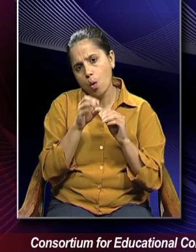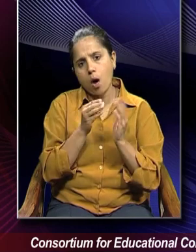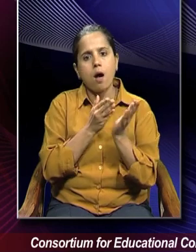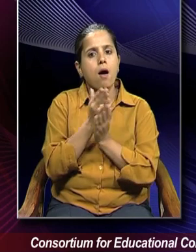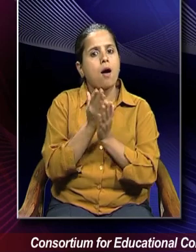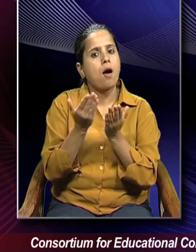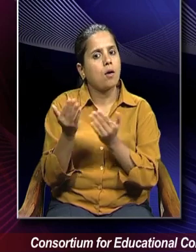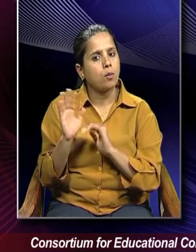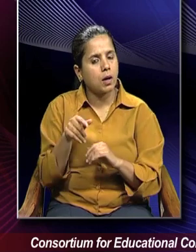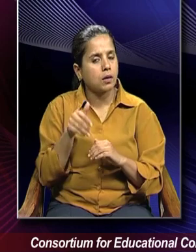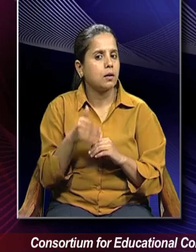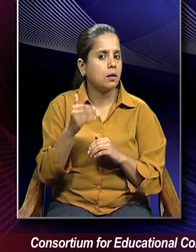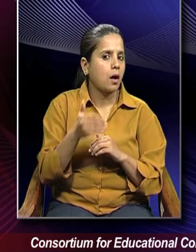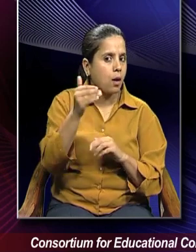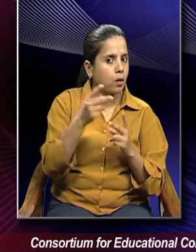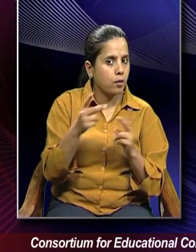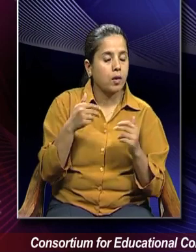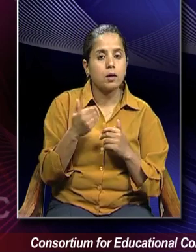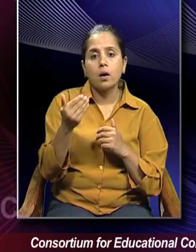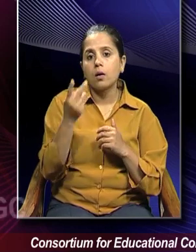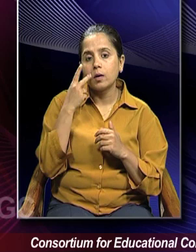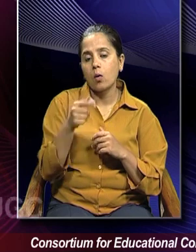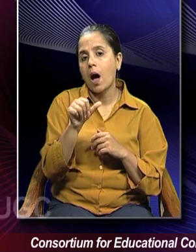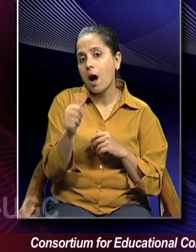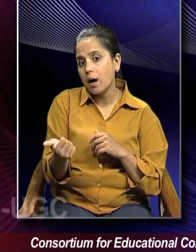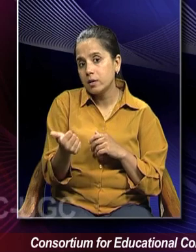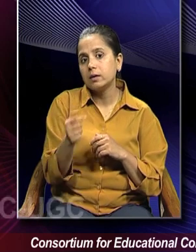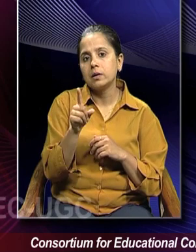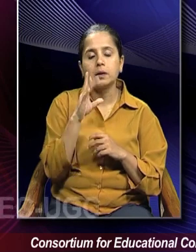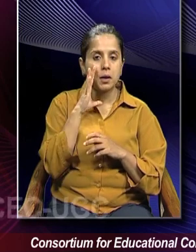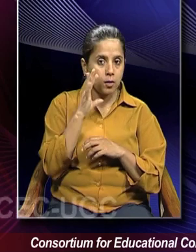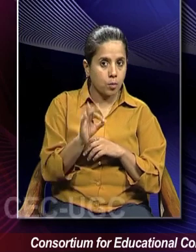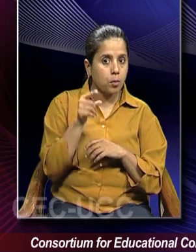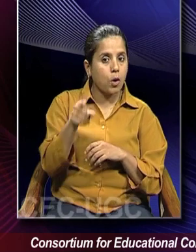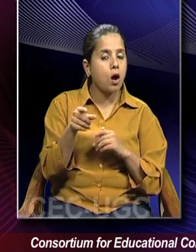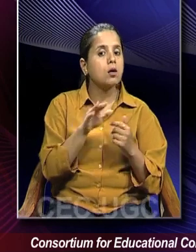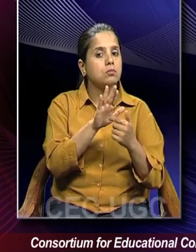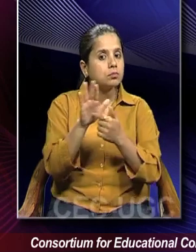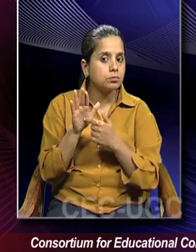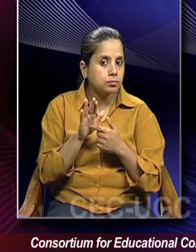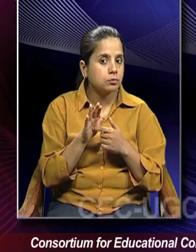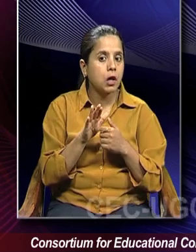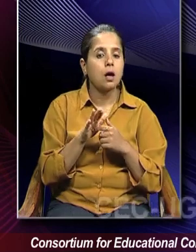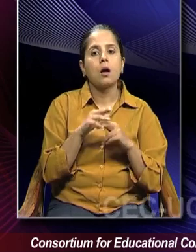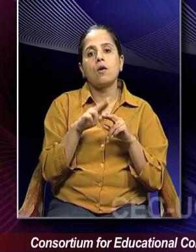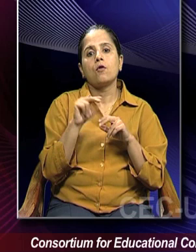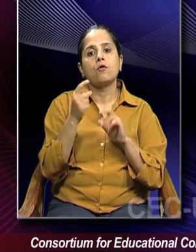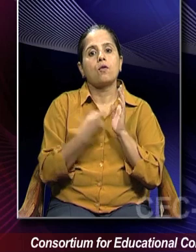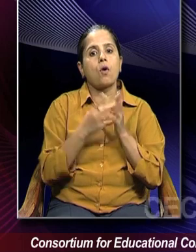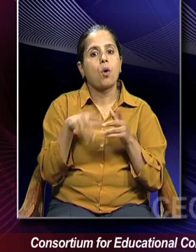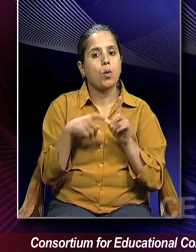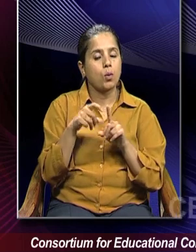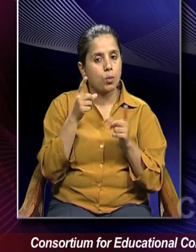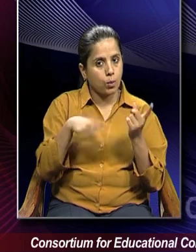of forward engineering. Moving ahead to another important dimension of forward engineering, or